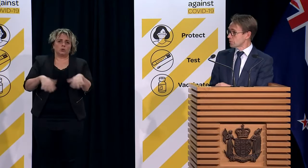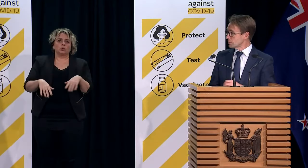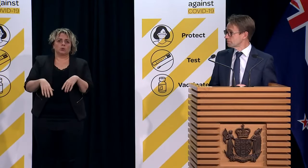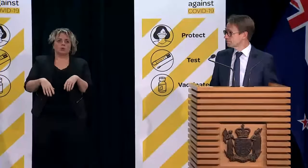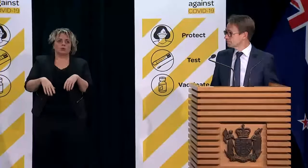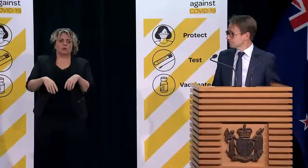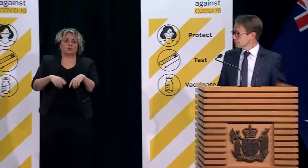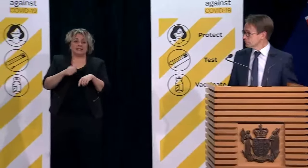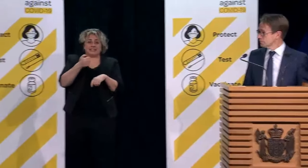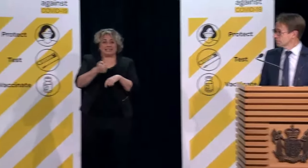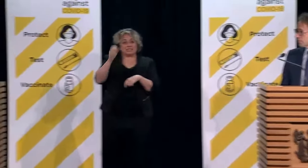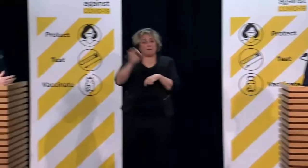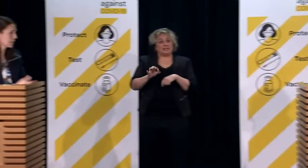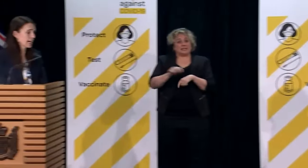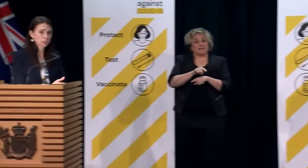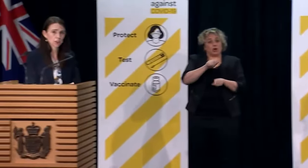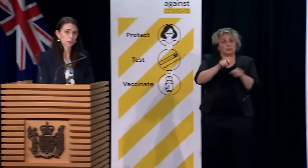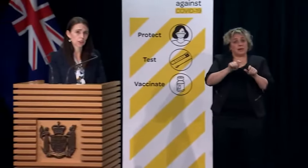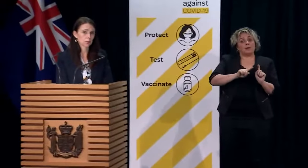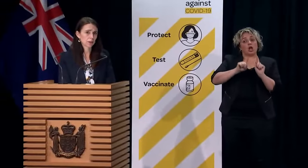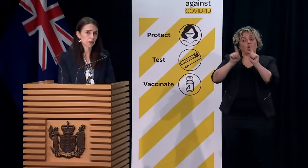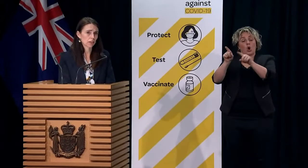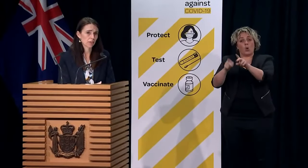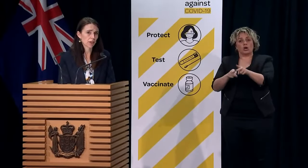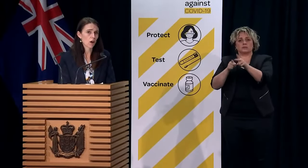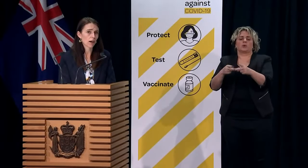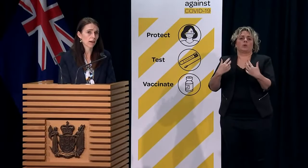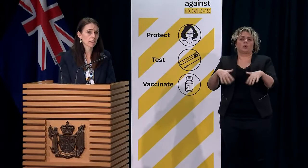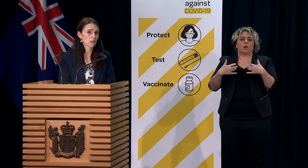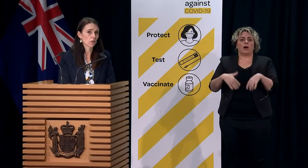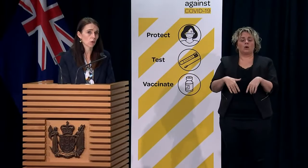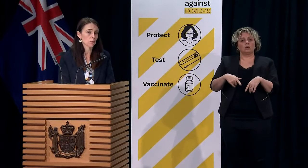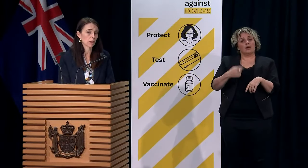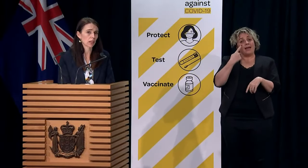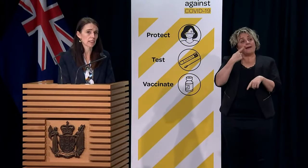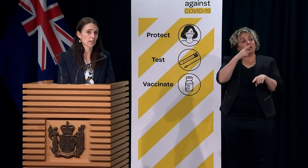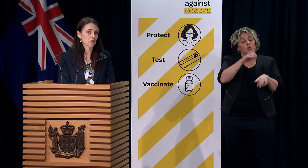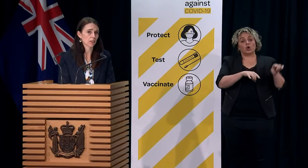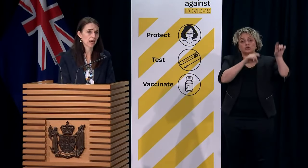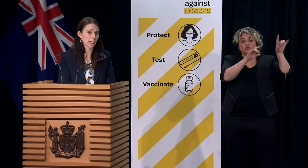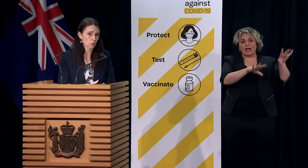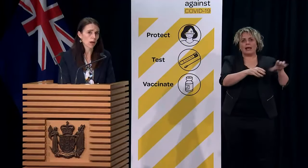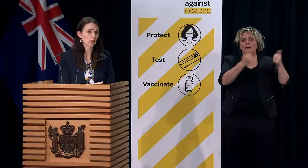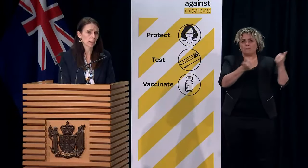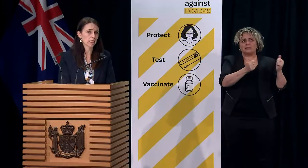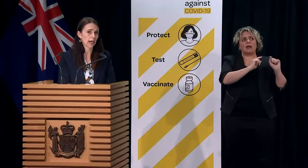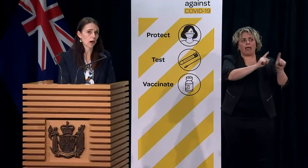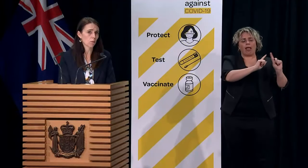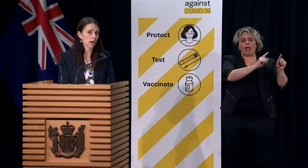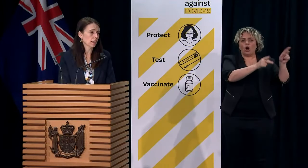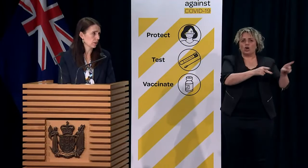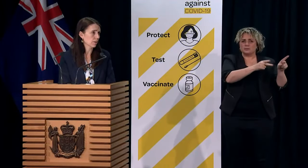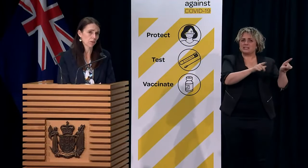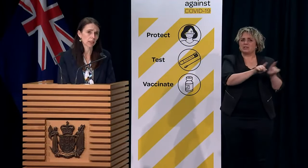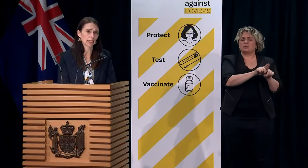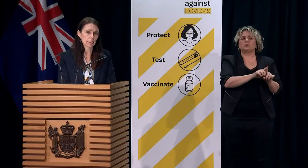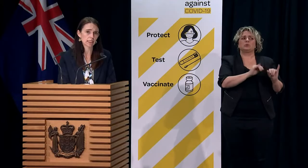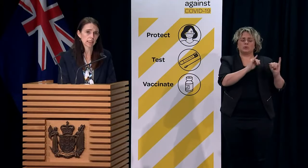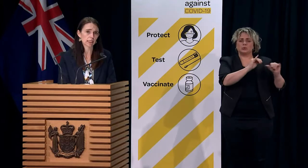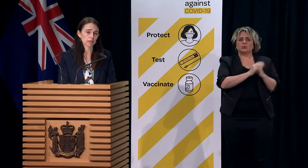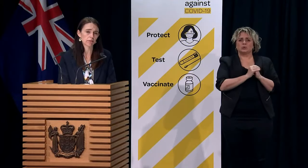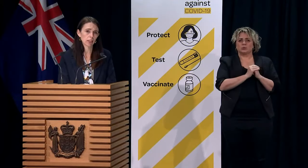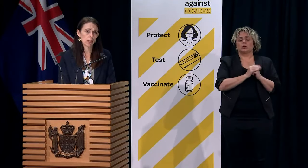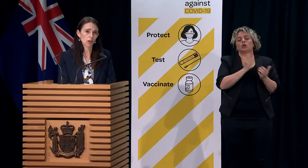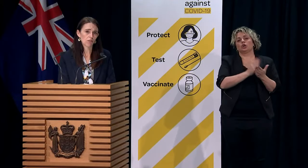people are in hospital. And you look across at Australia and they too are experiencing very high rates of hospitalisation as well in their outbreak, and I think it really